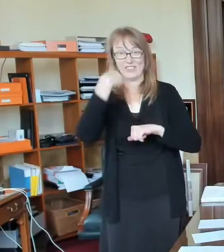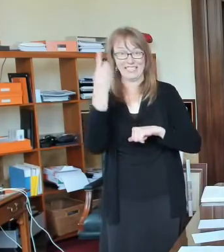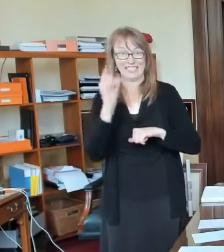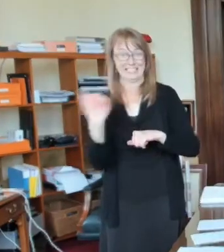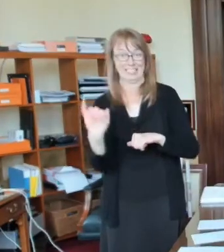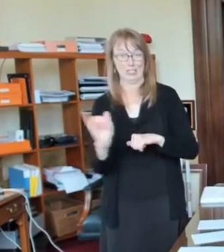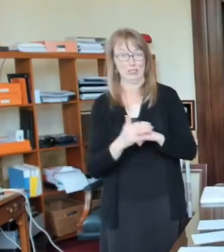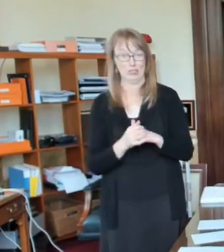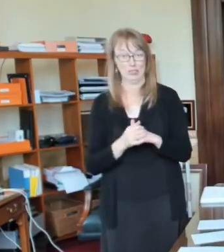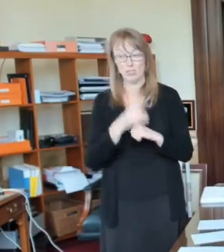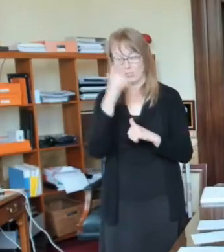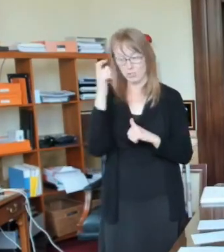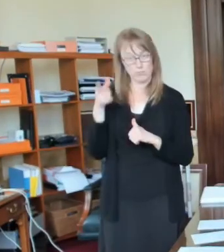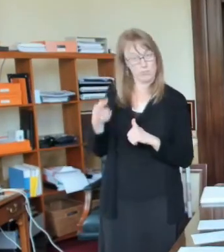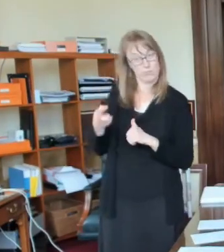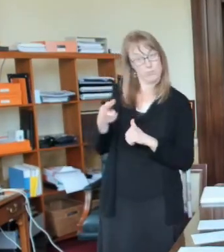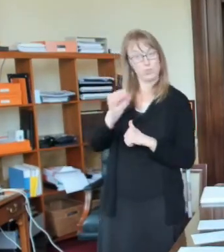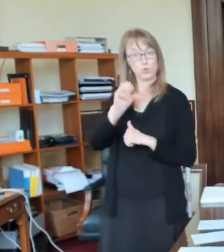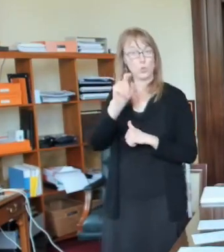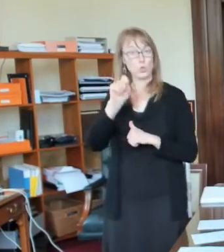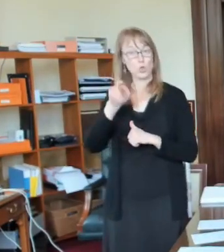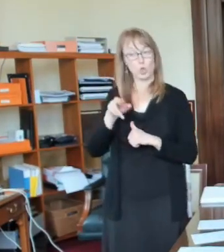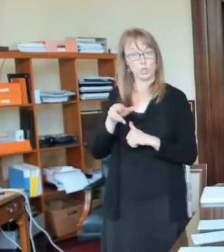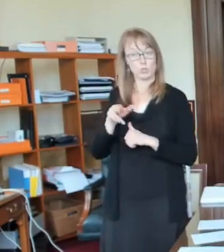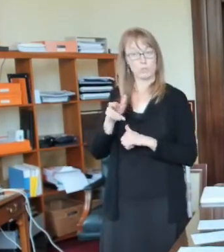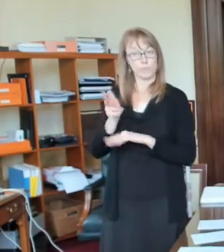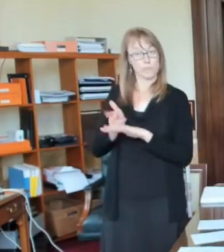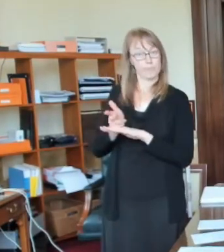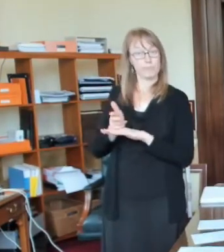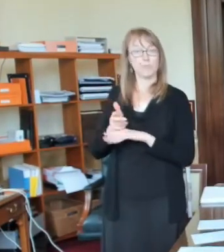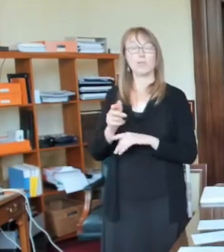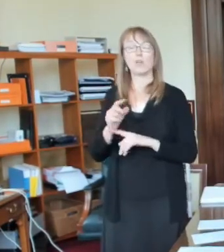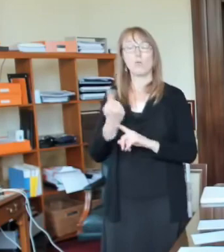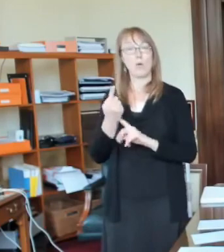sit out there all day. Multiple people ride them.